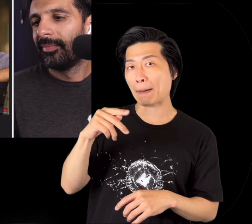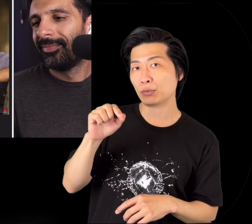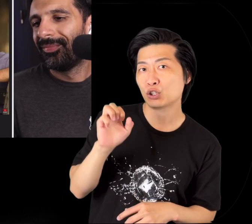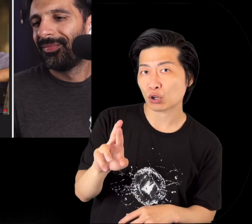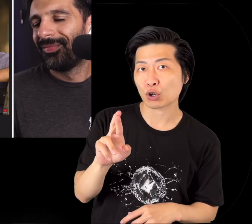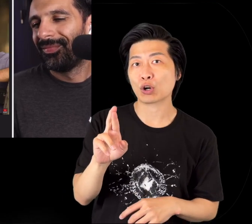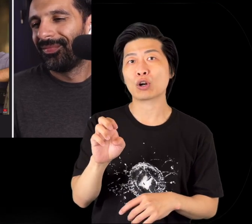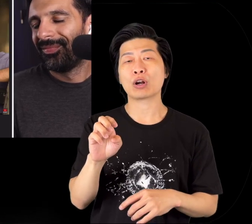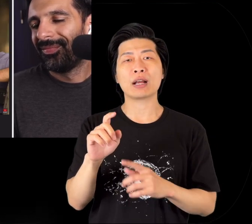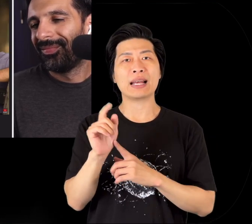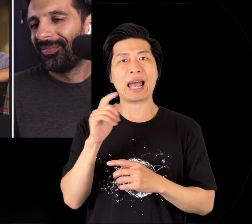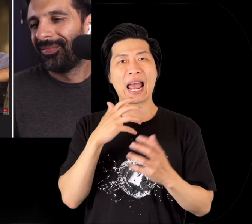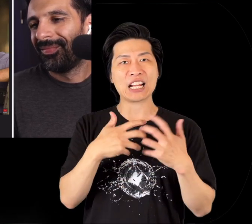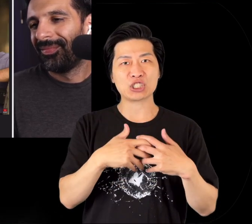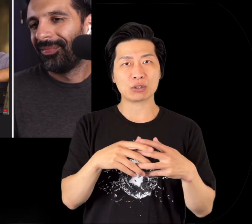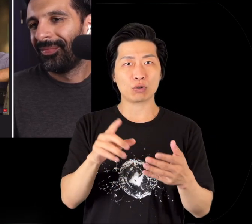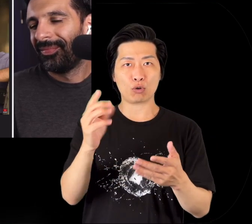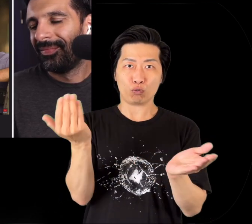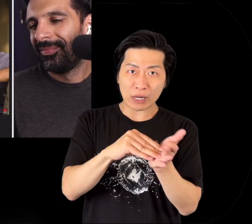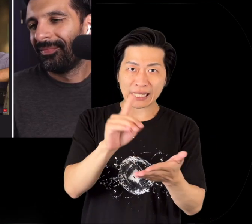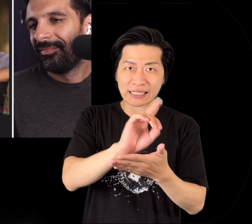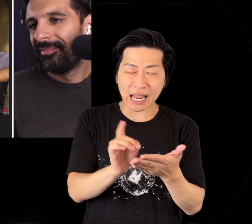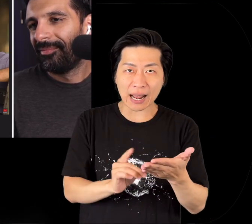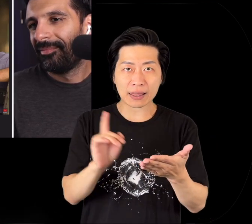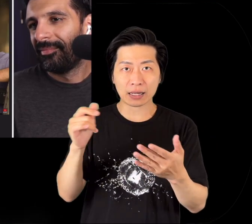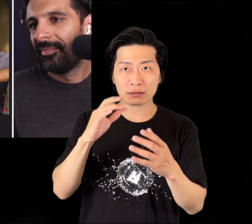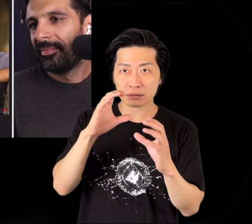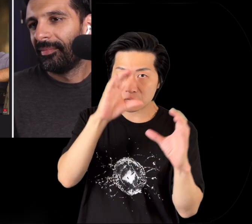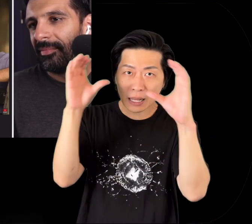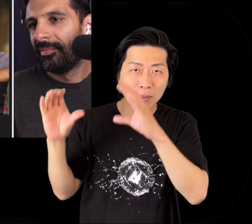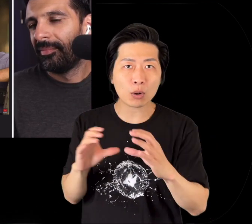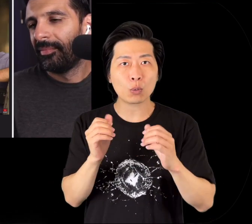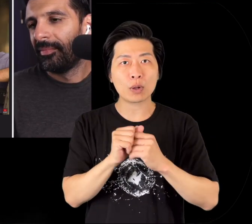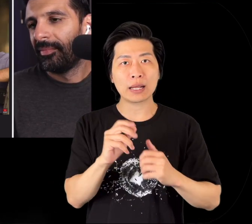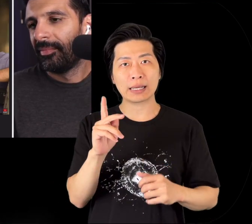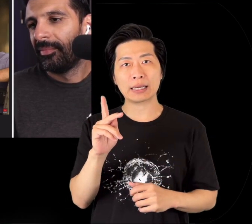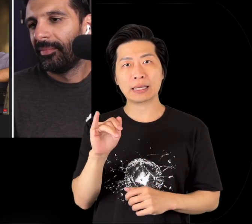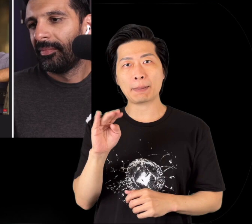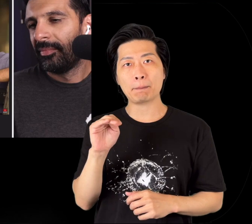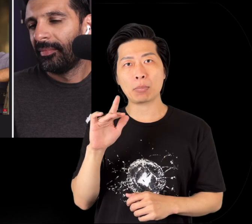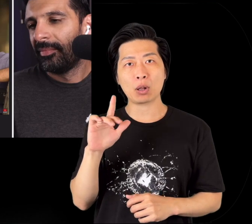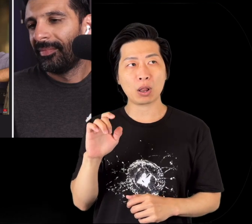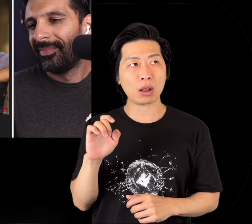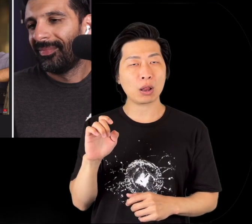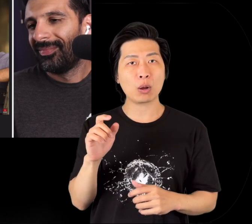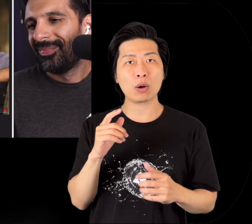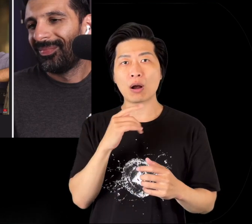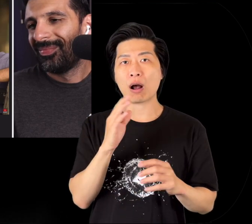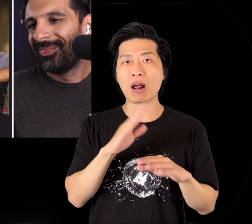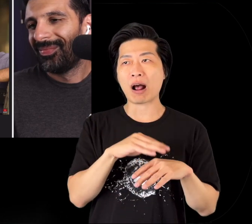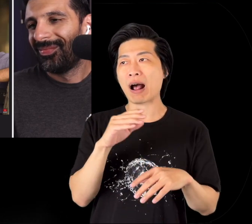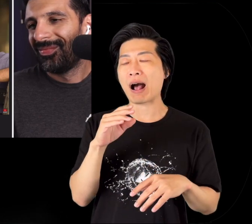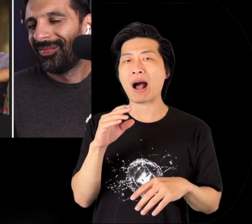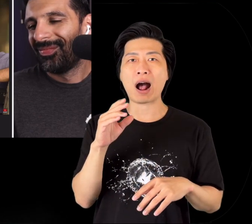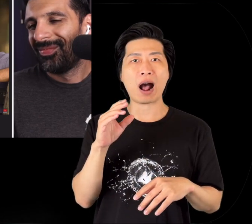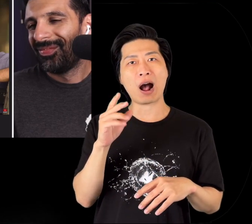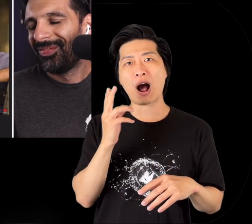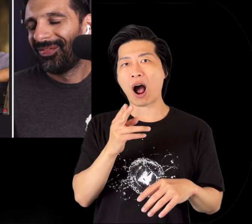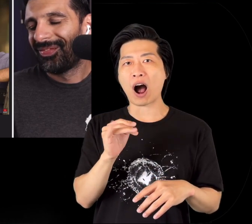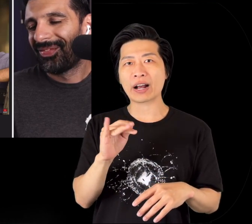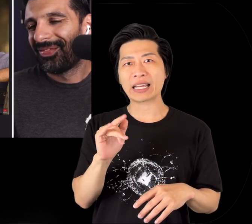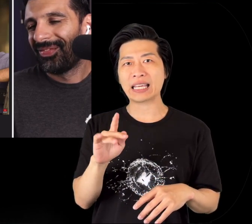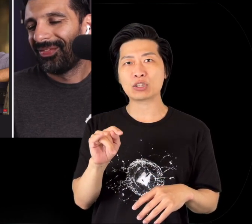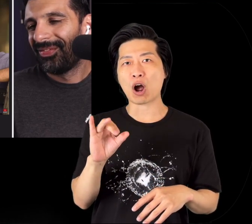engine redesign meeting late at night, and then stayed up with Kimball at a honky-tonk on the road from Brownsville to Boca